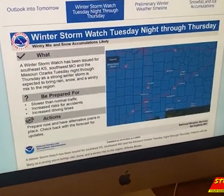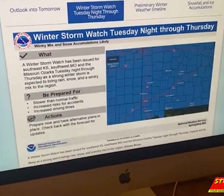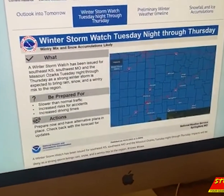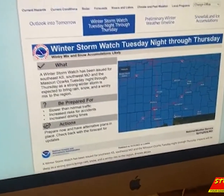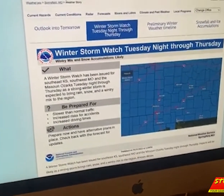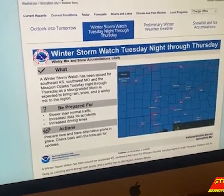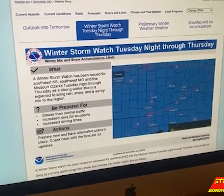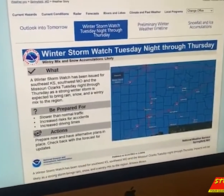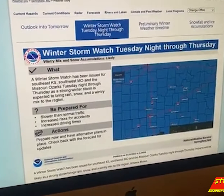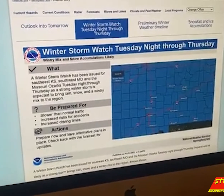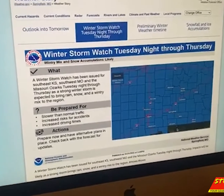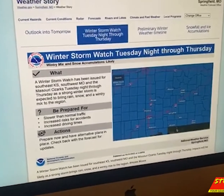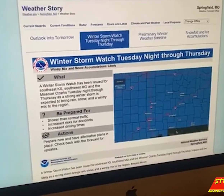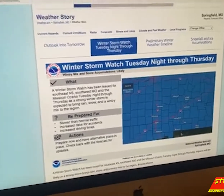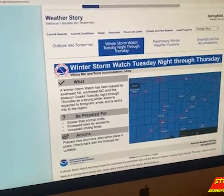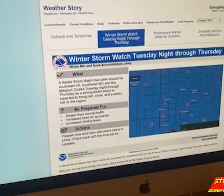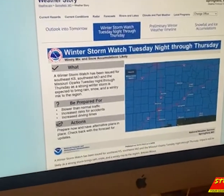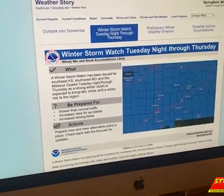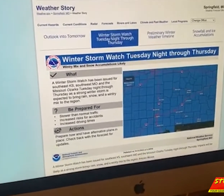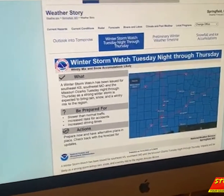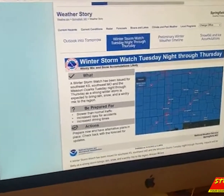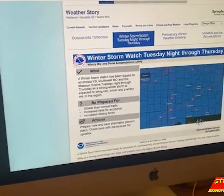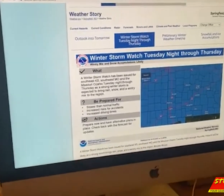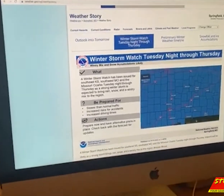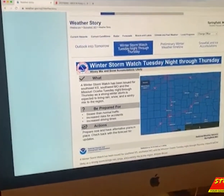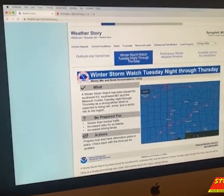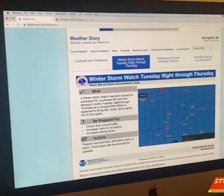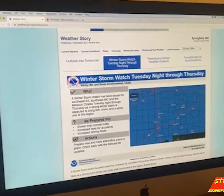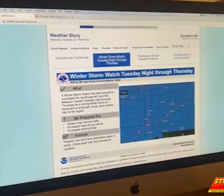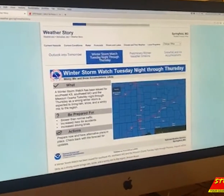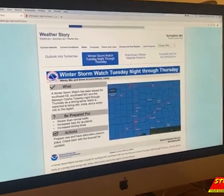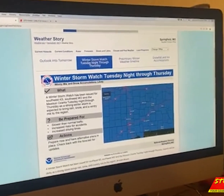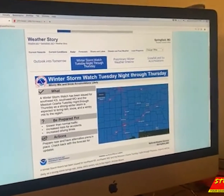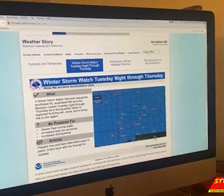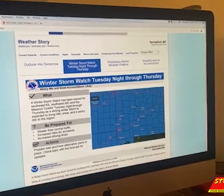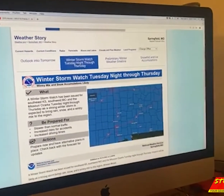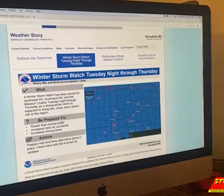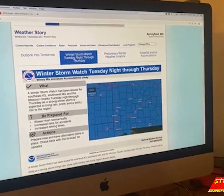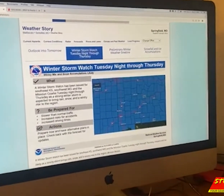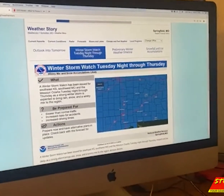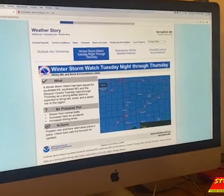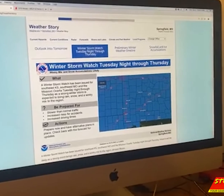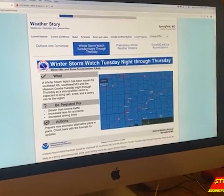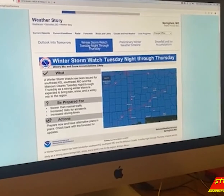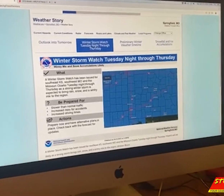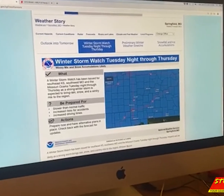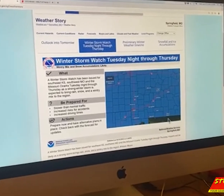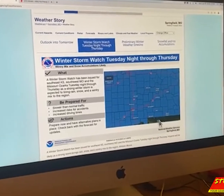Branson. And actually, northern Arkansas, they did join in this, so that it's blank right here, but actually the graphic needs